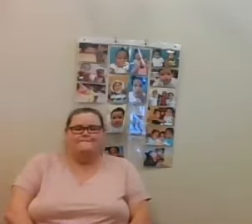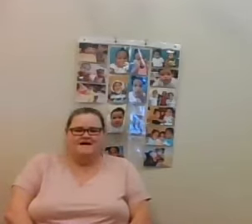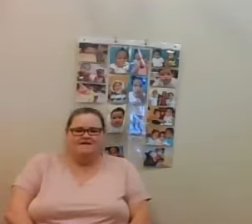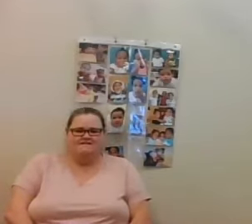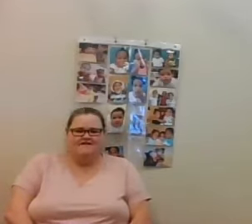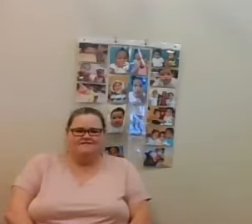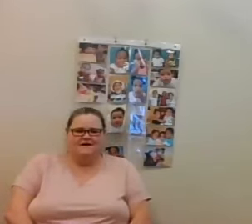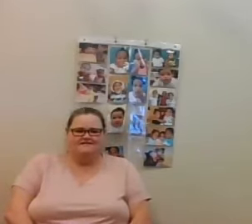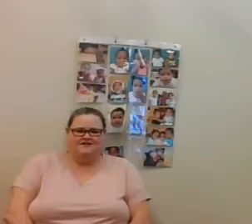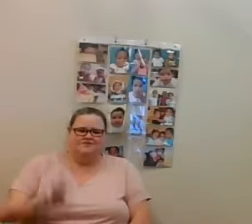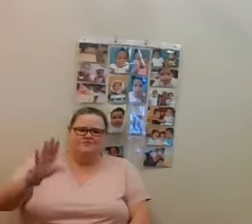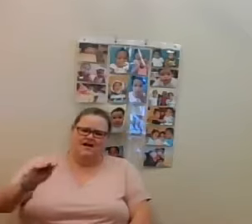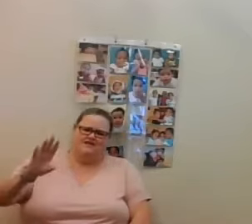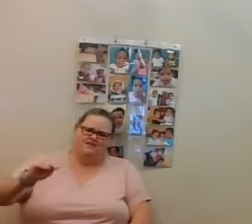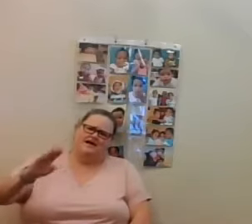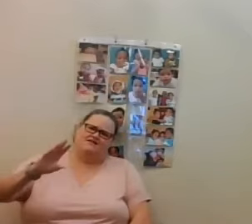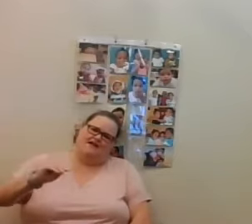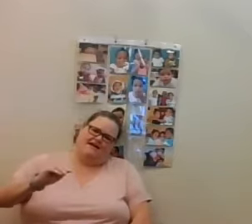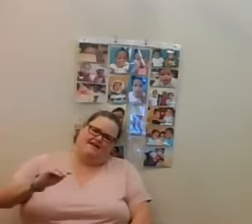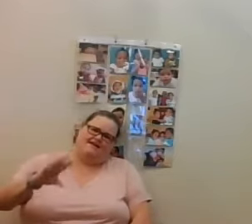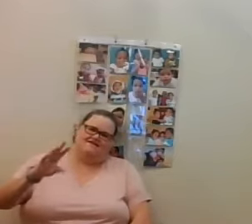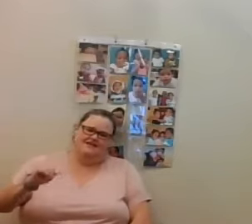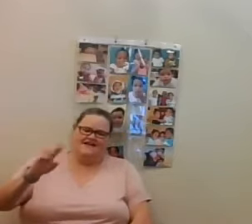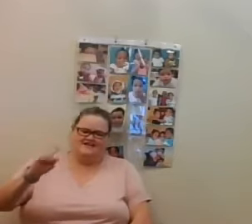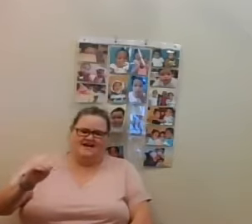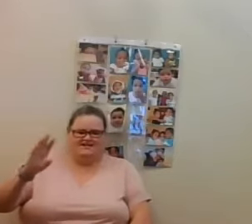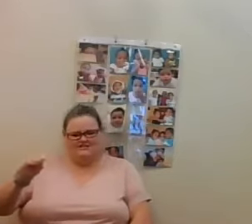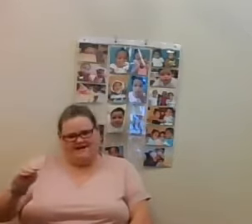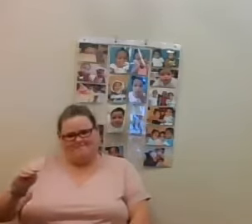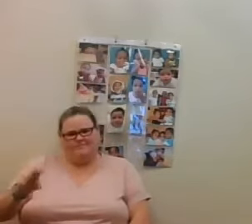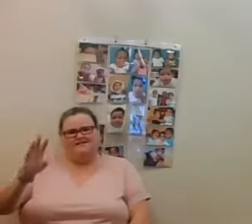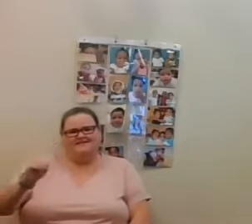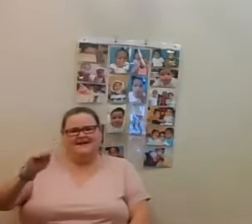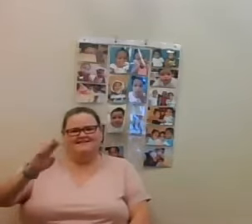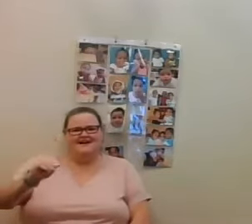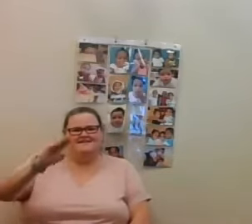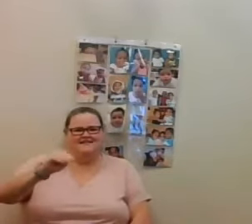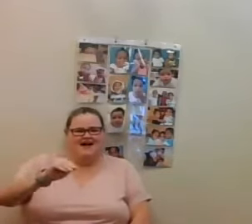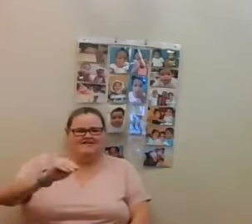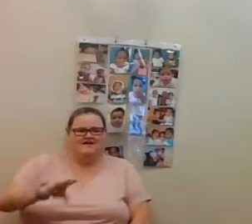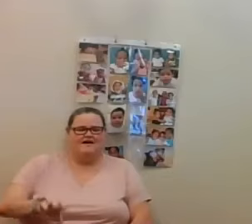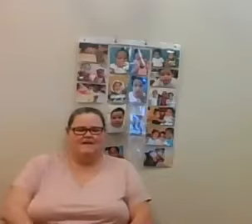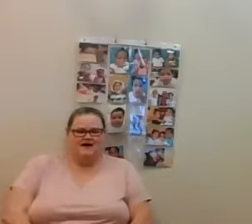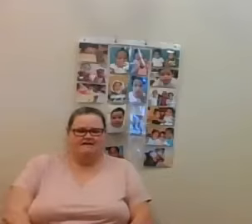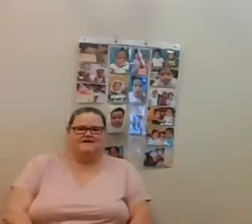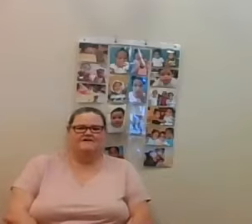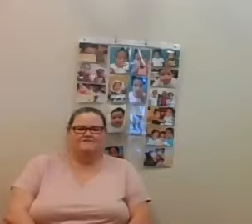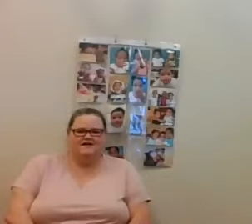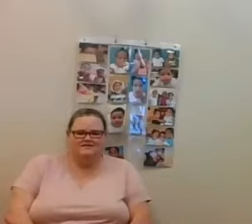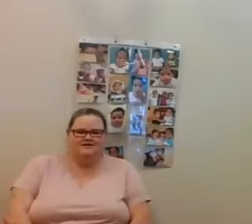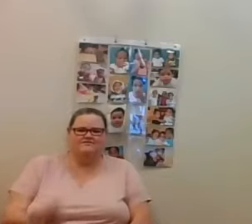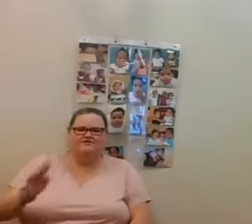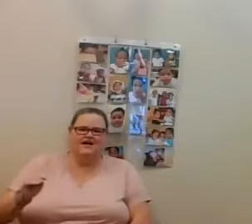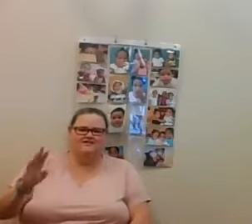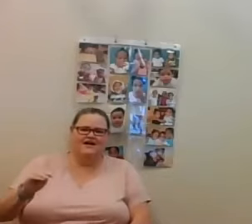The parents on the bus go chat, chat, chat, chat, chat, chat, chat, chat, chat. The parents on the